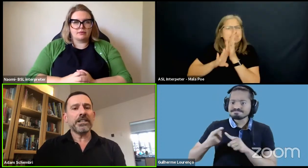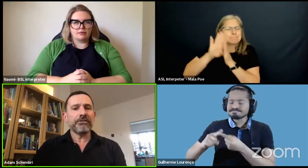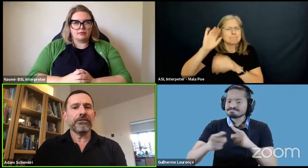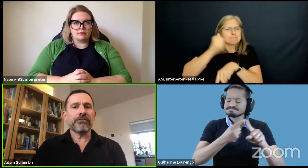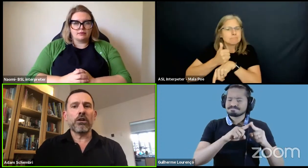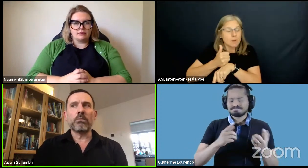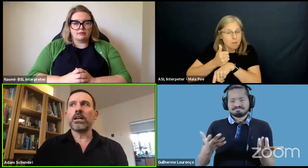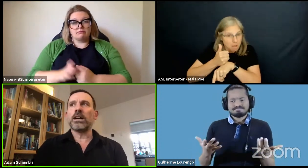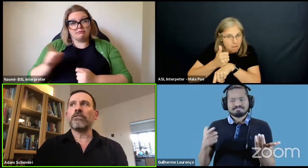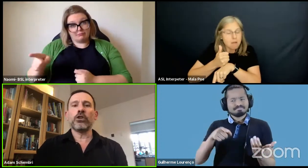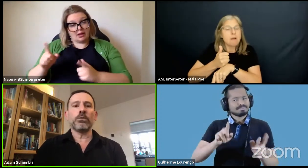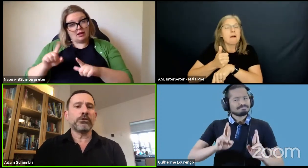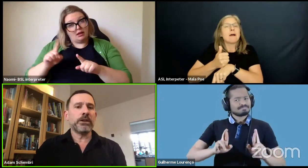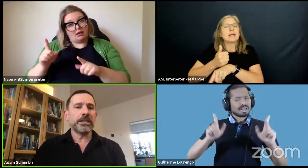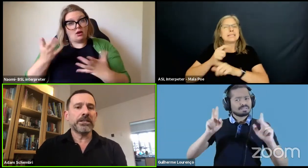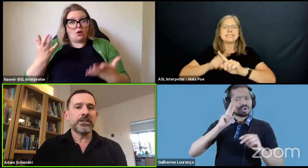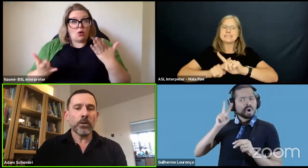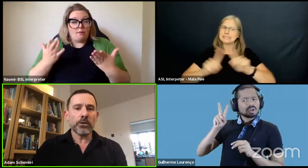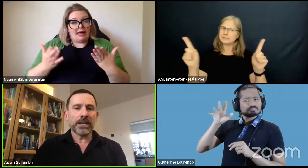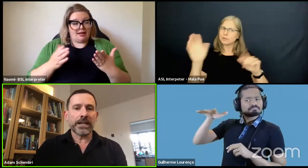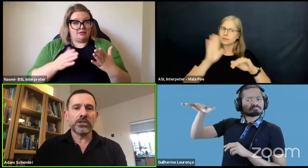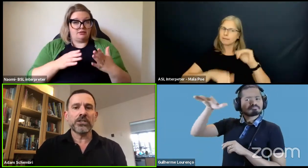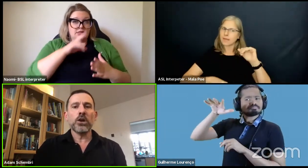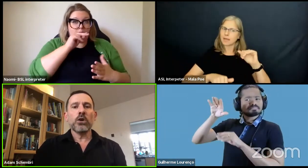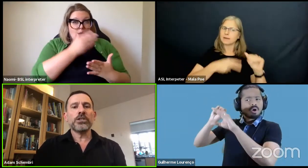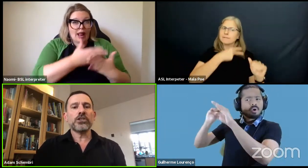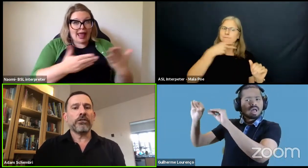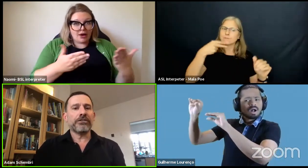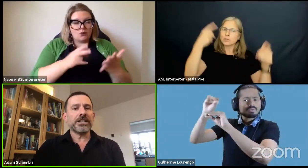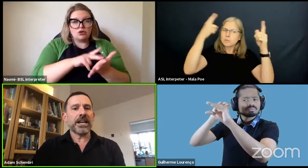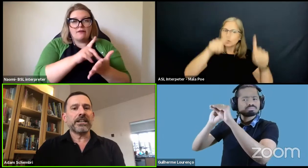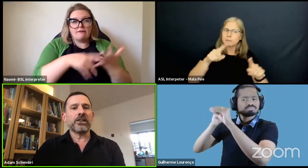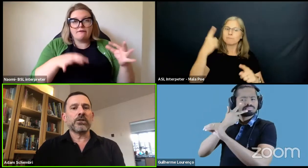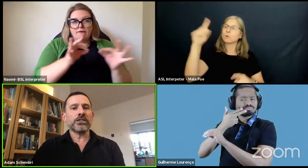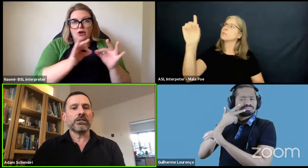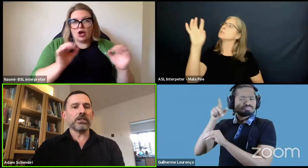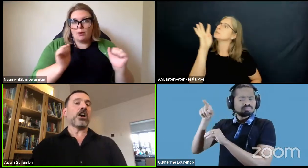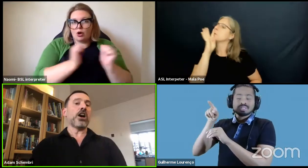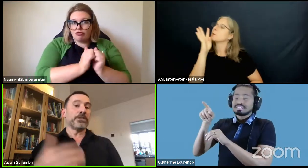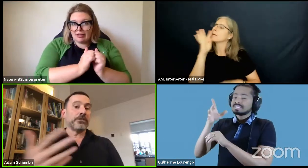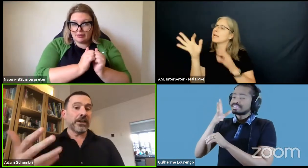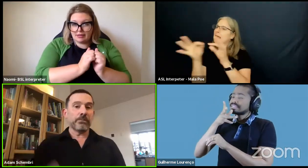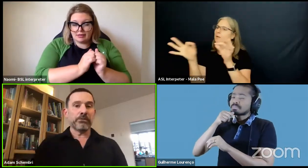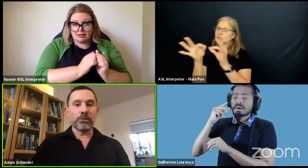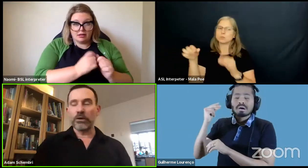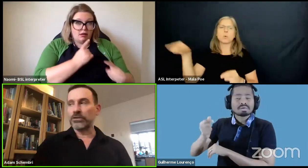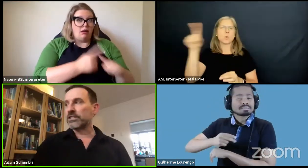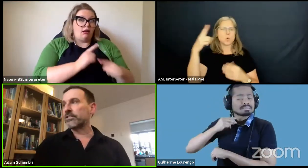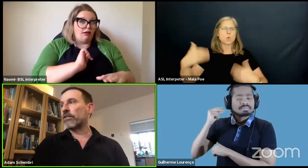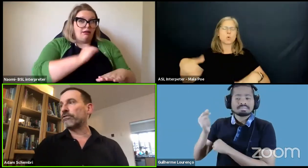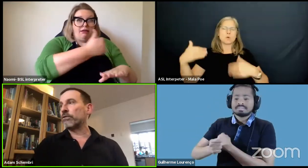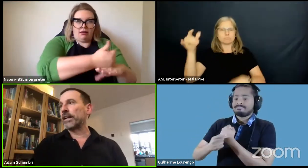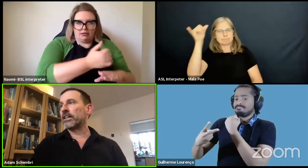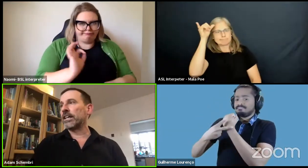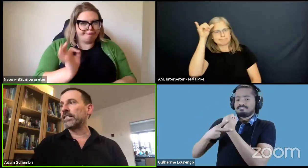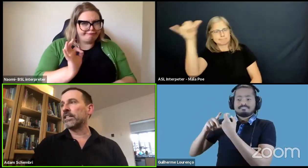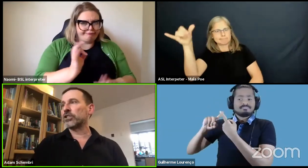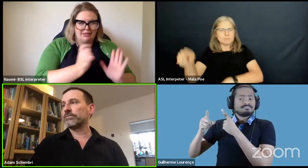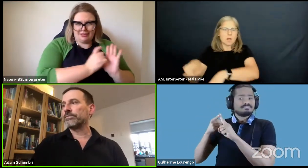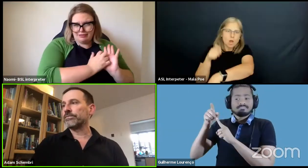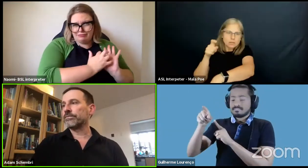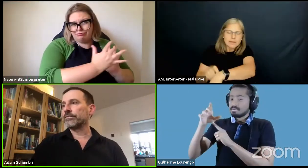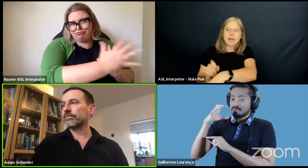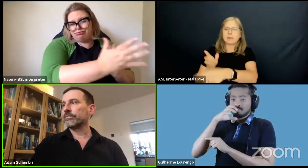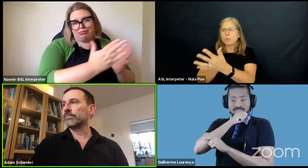quite different from verb agreement in spoken languages, which often take a long time to develop through the processes of